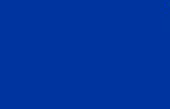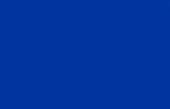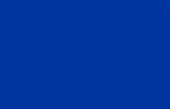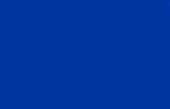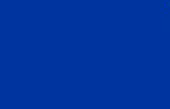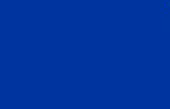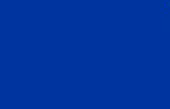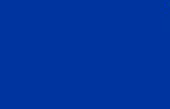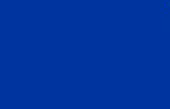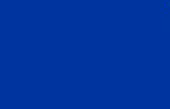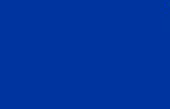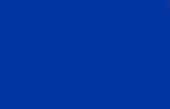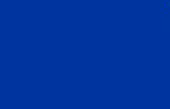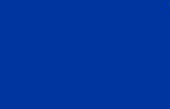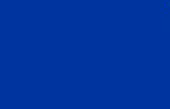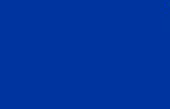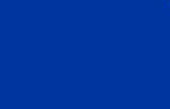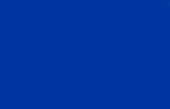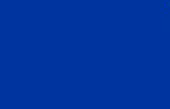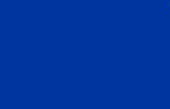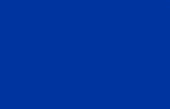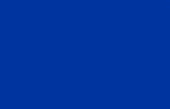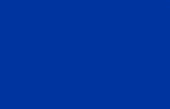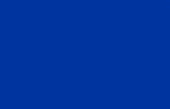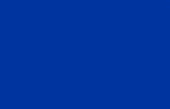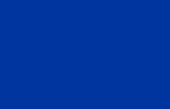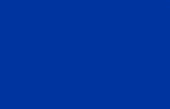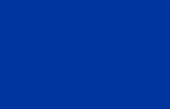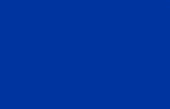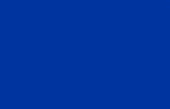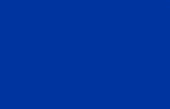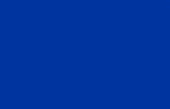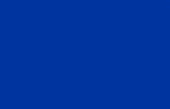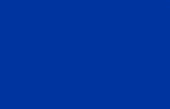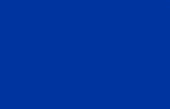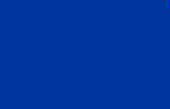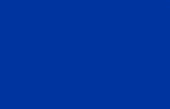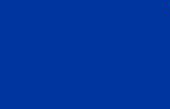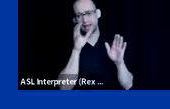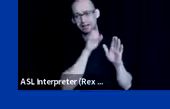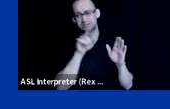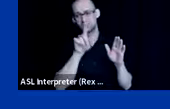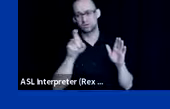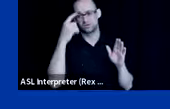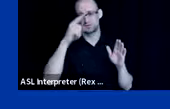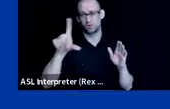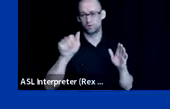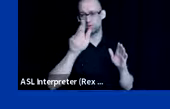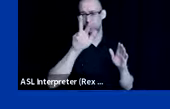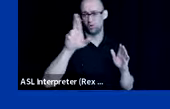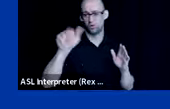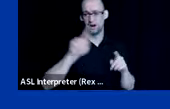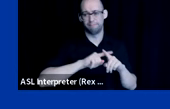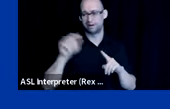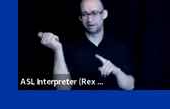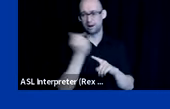Yes, I wanted to know whether the state, I guess this is a question for Laura, but